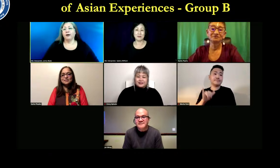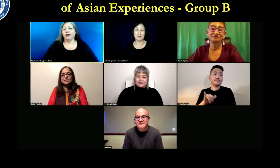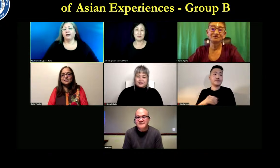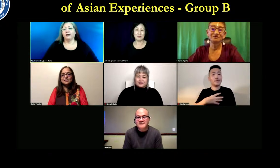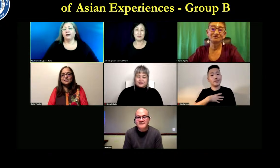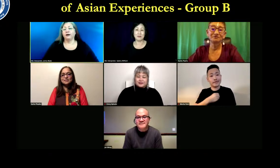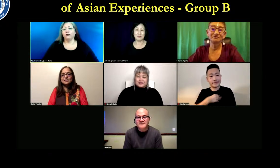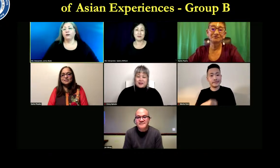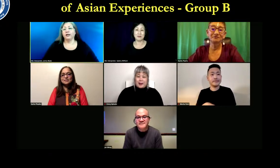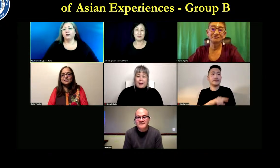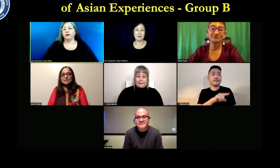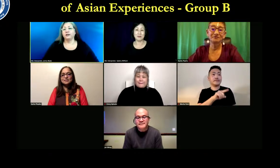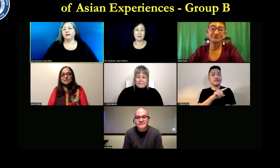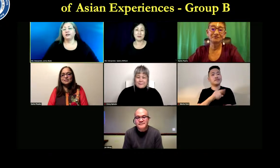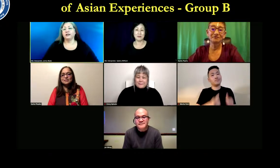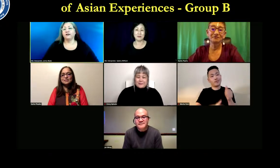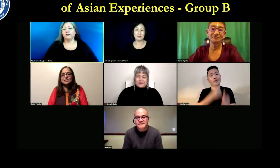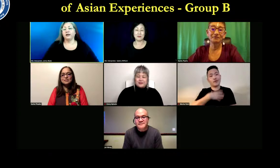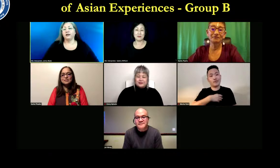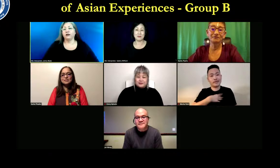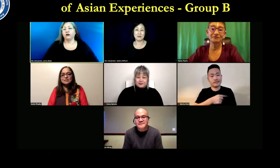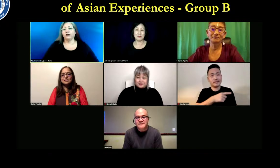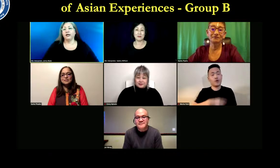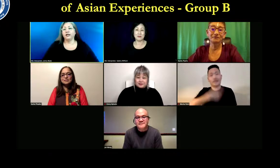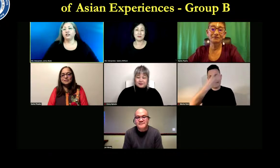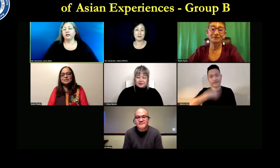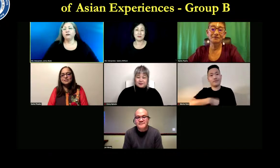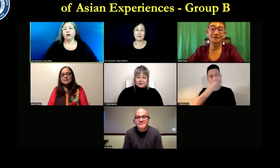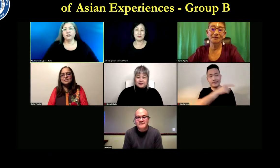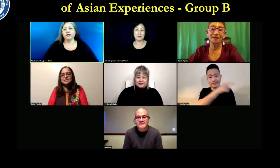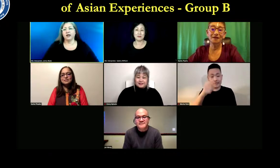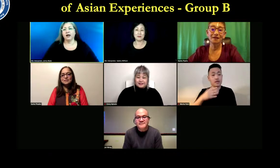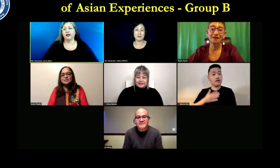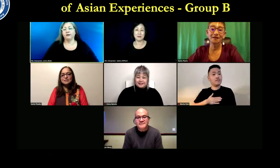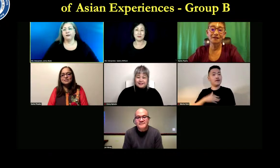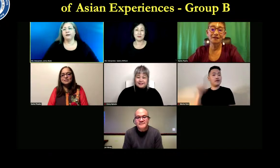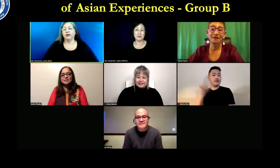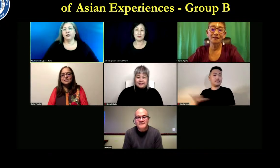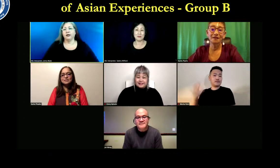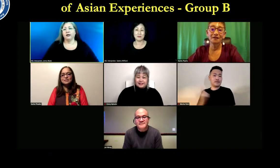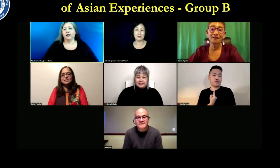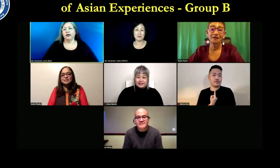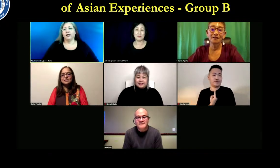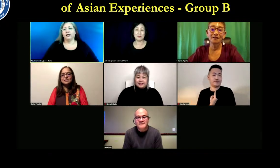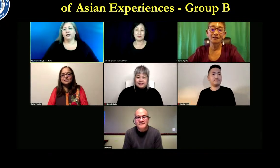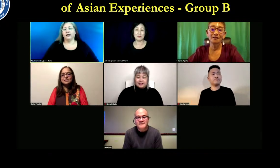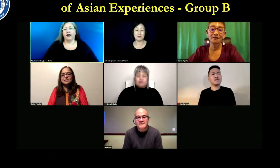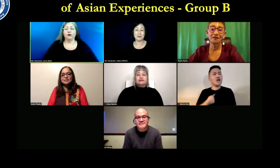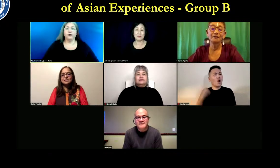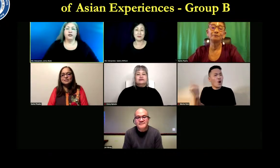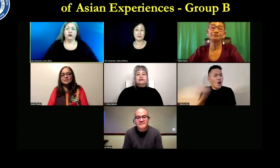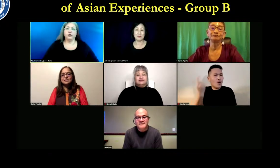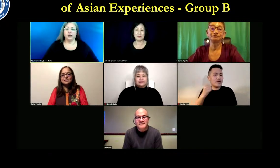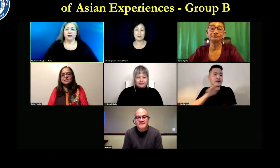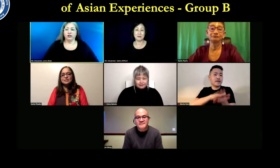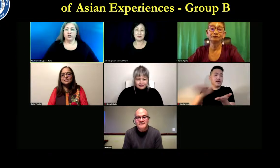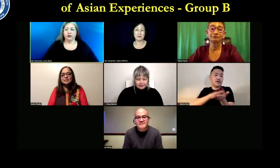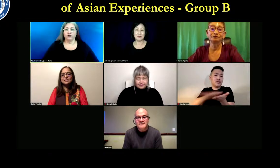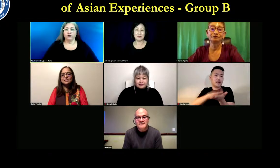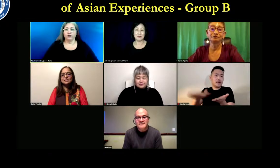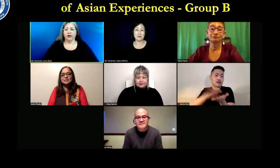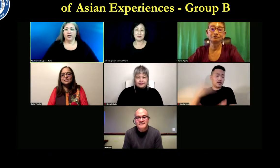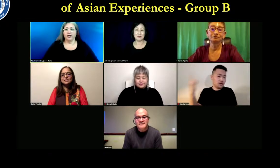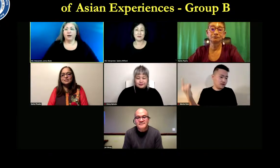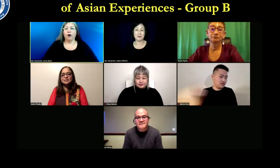some of my roommate experiences, they've been Caucasian most of the time, and I would be the only Asian